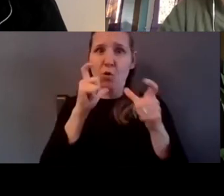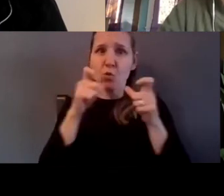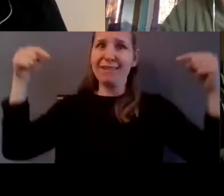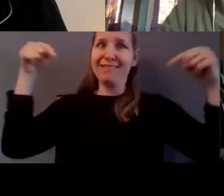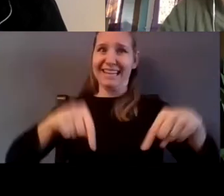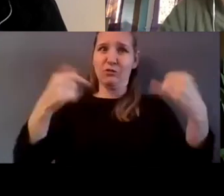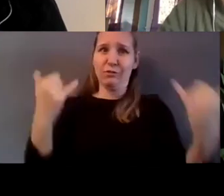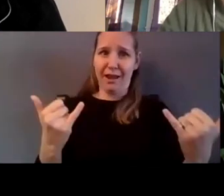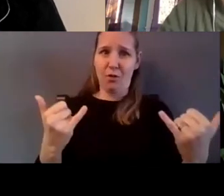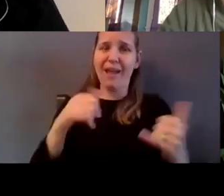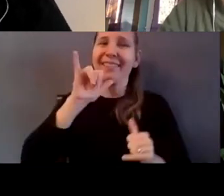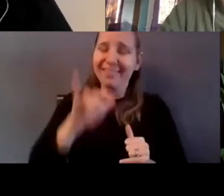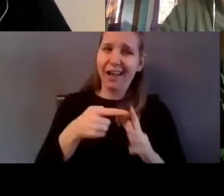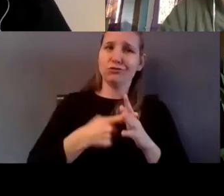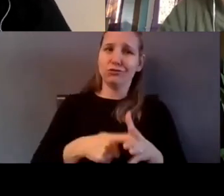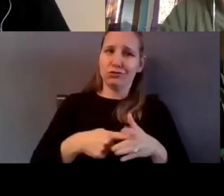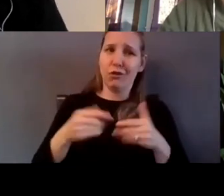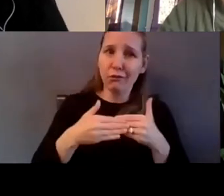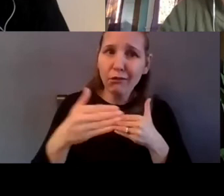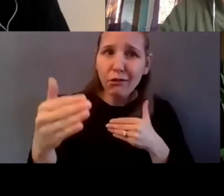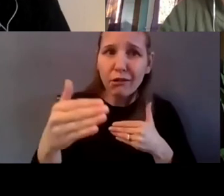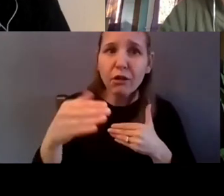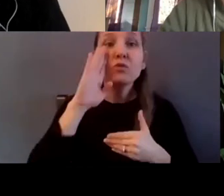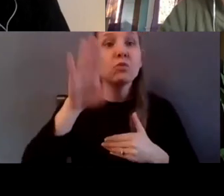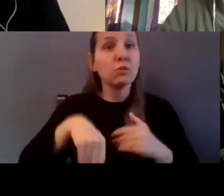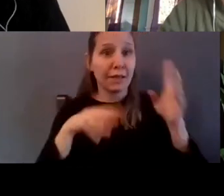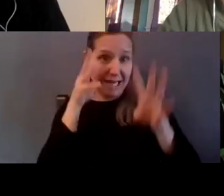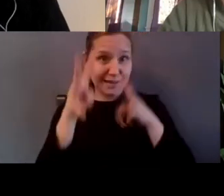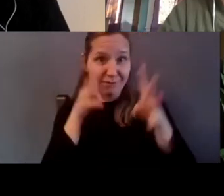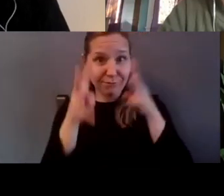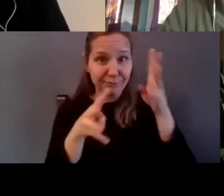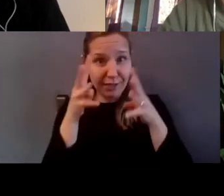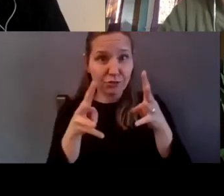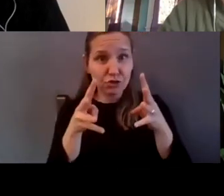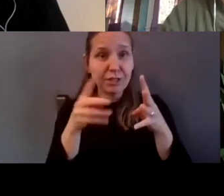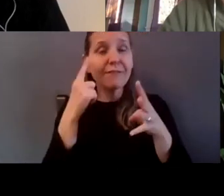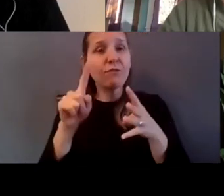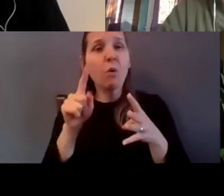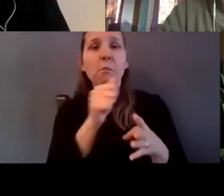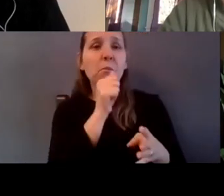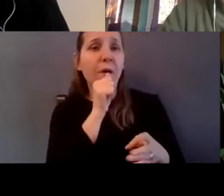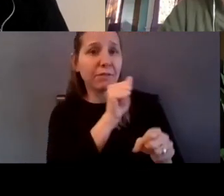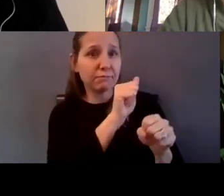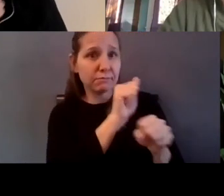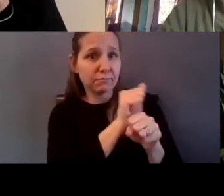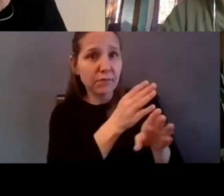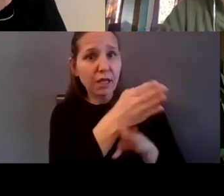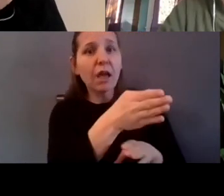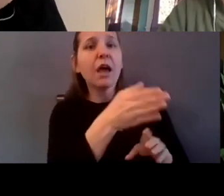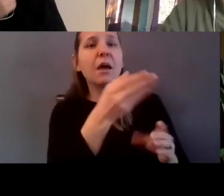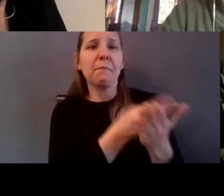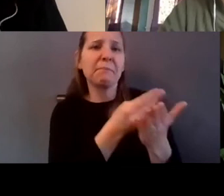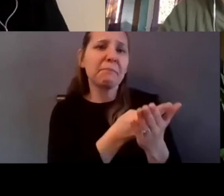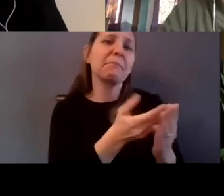And while having innovation through the private sector, attracting capital,